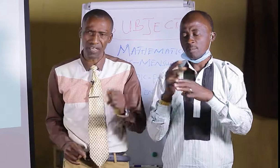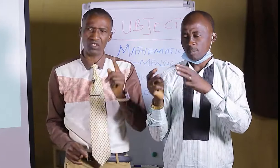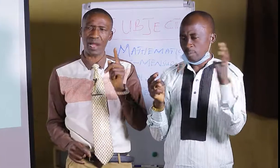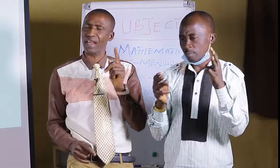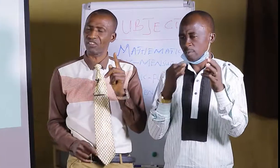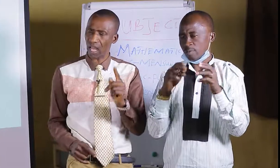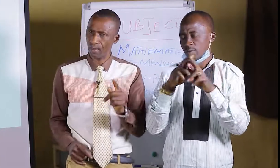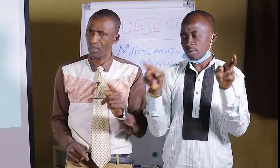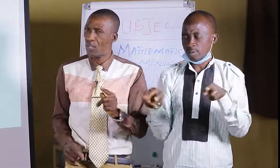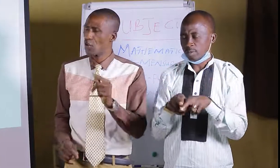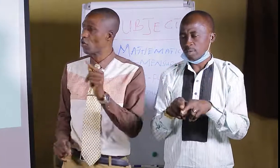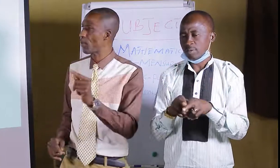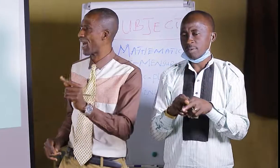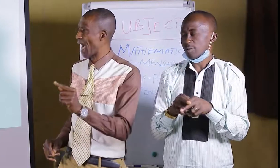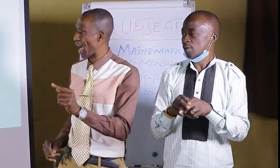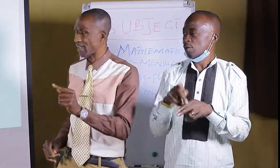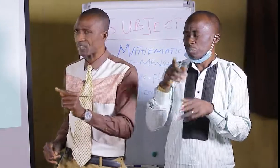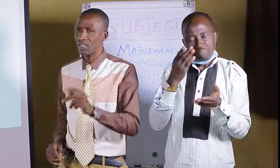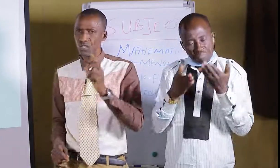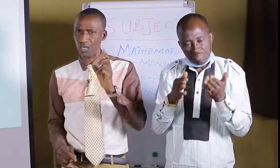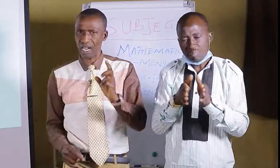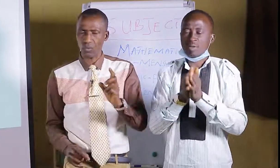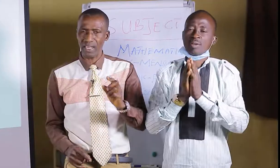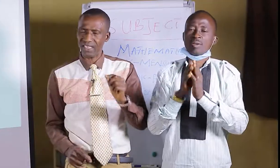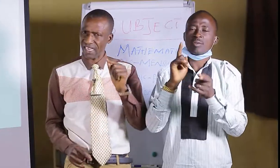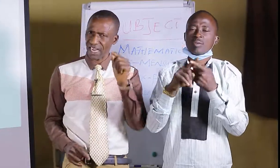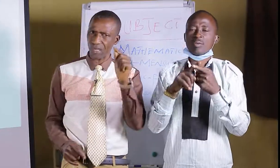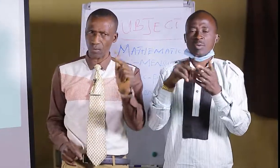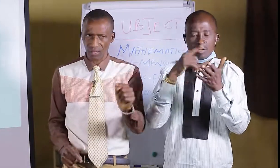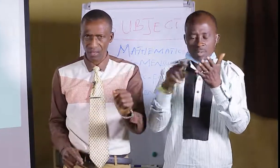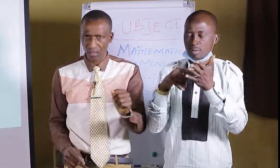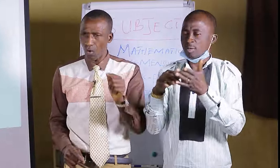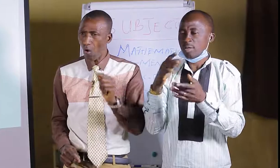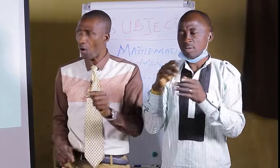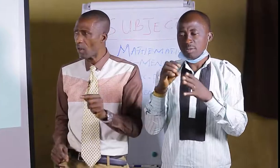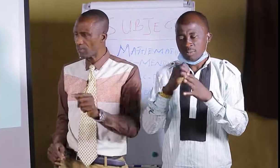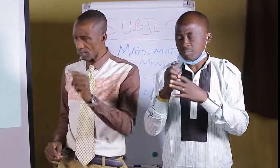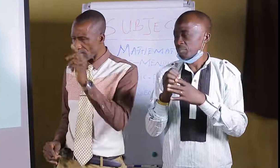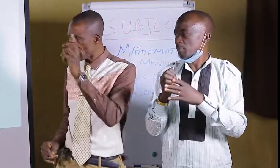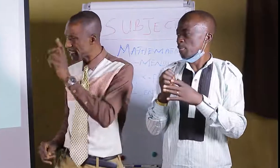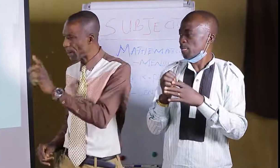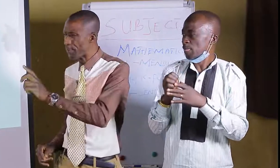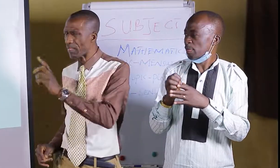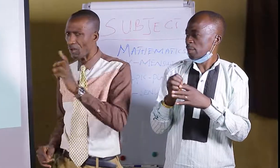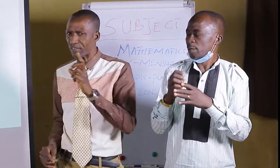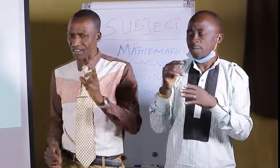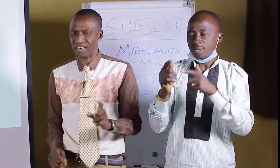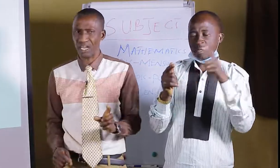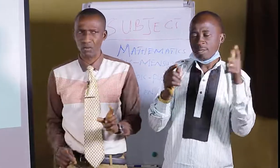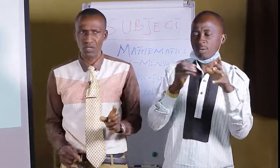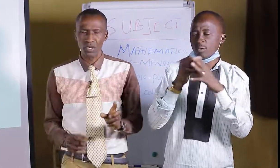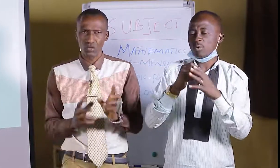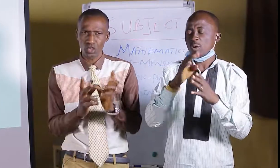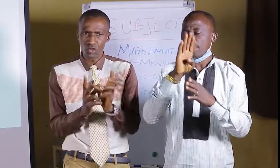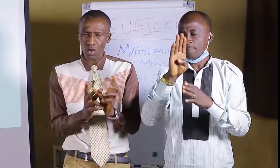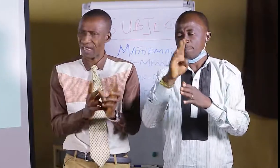forget, because you are examined, you could be asked to calculate either the width or the breadth of the